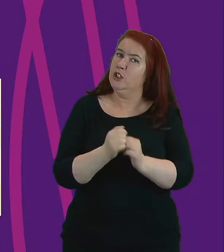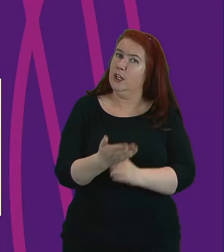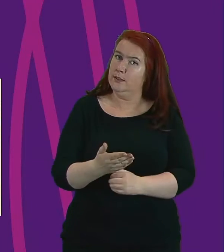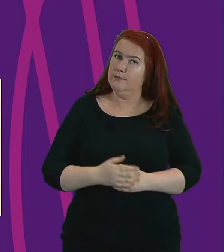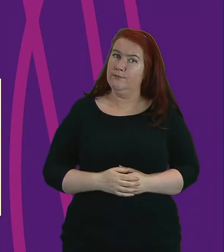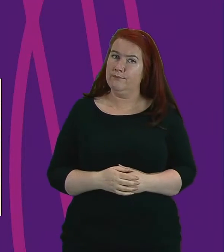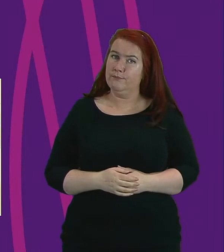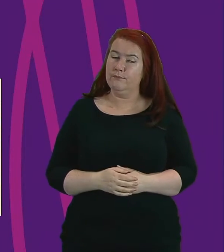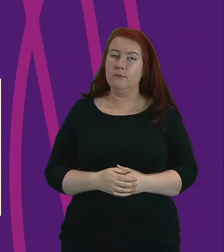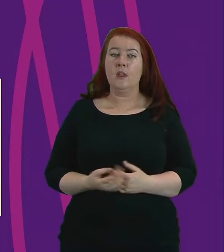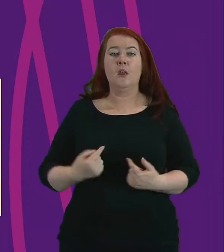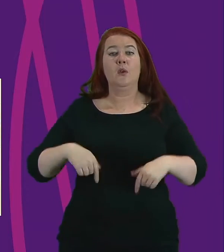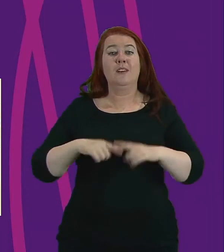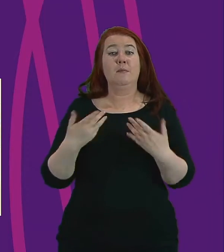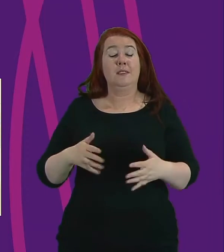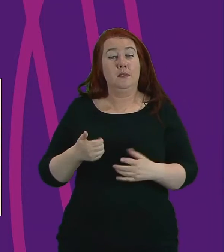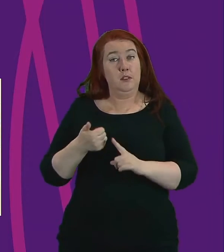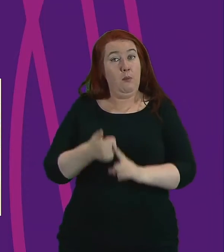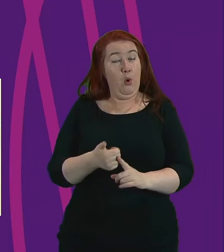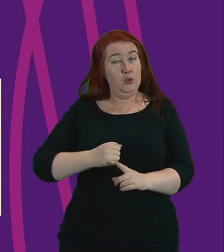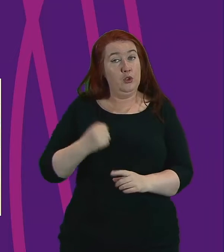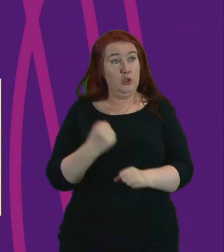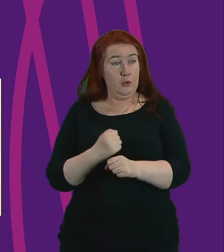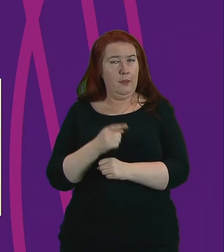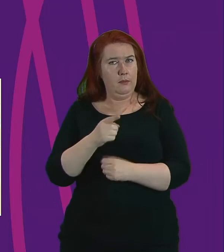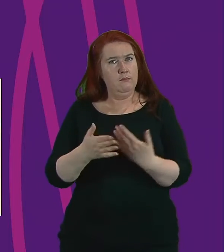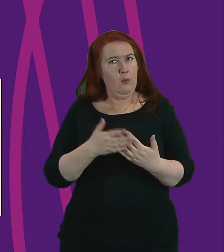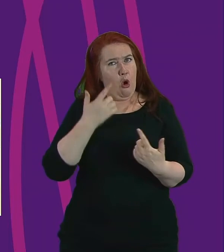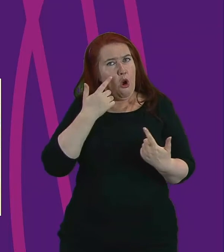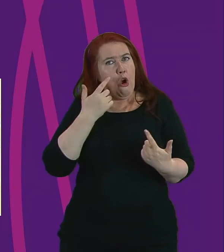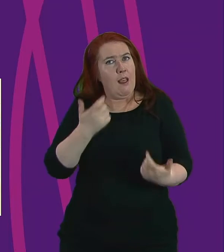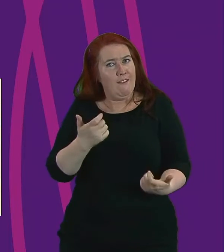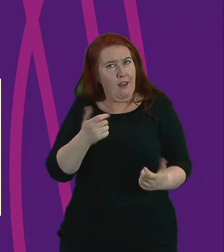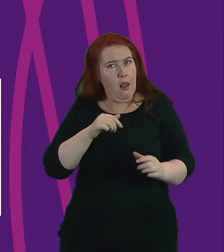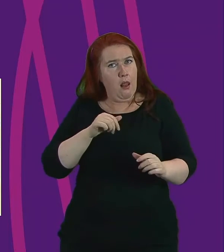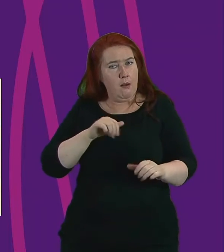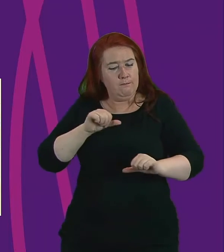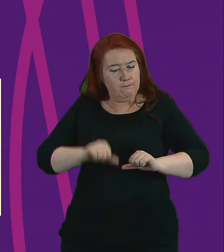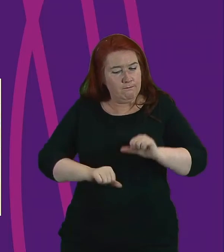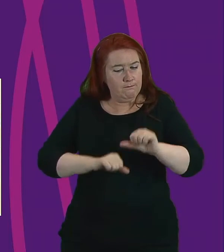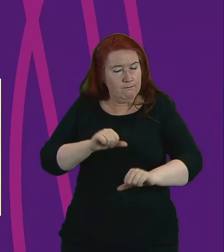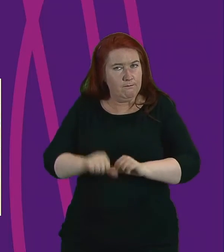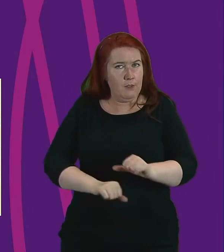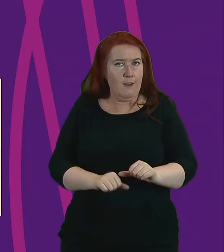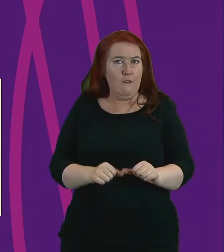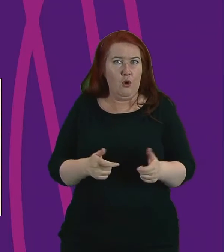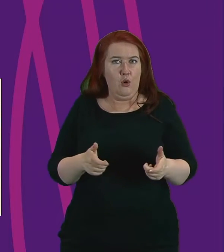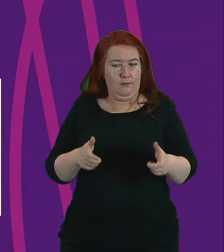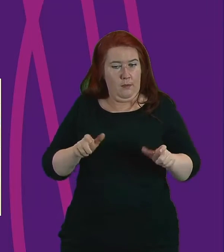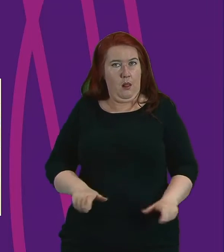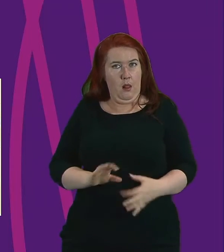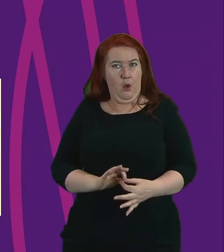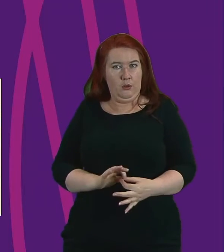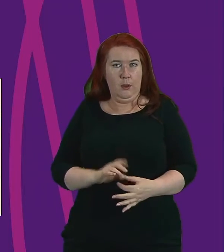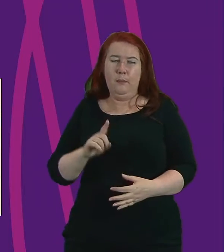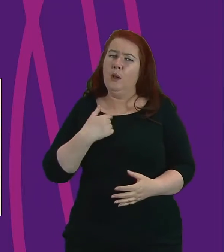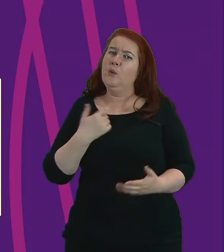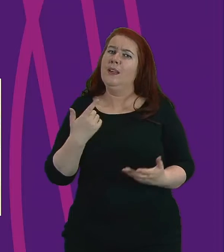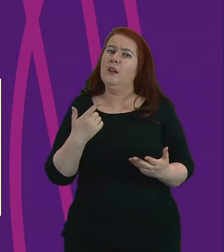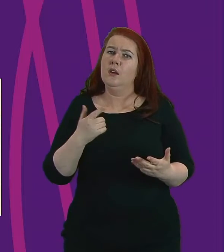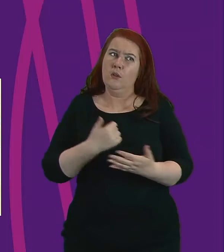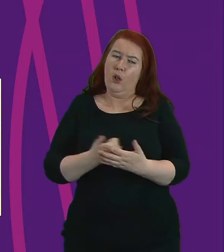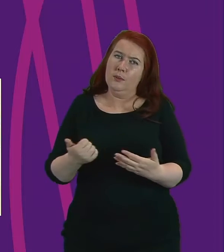have supported the Scottish Government's more cautious approach to the restrictions, although we have questioned the clarity of the message, with differences